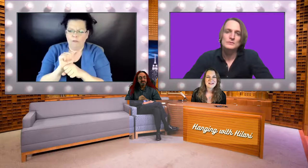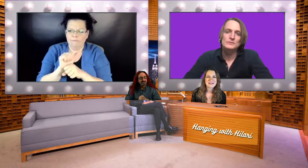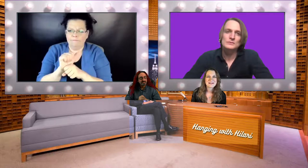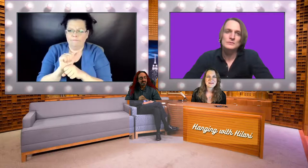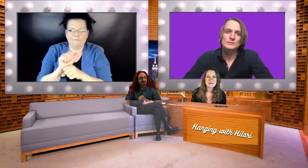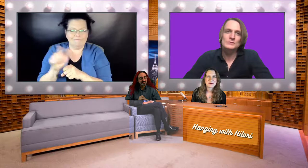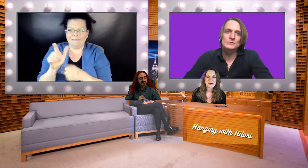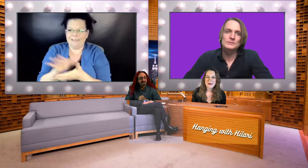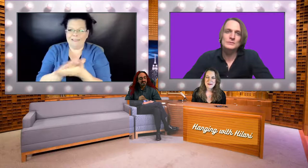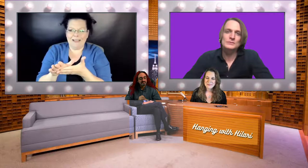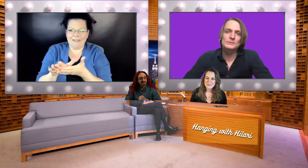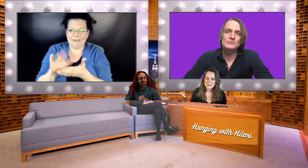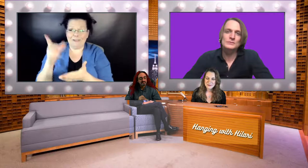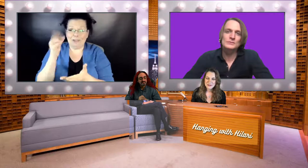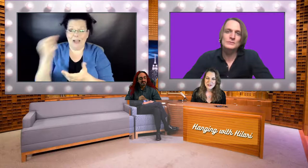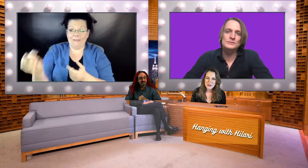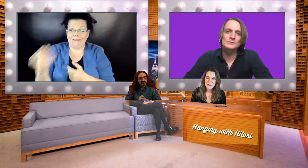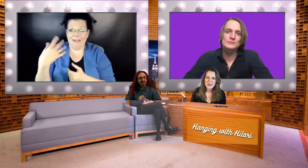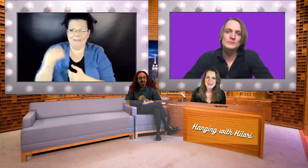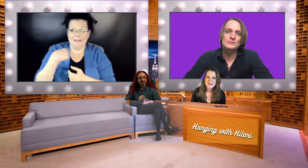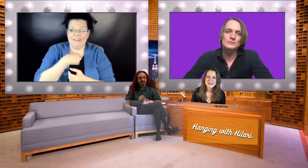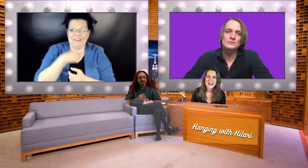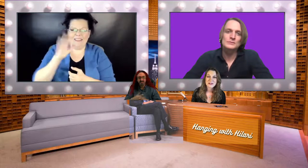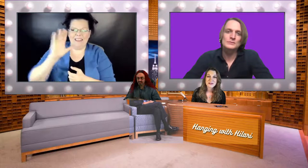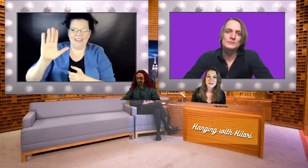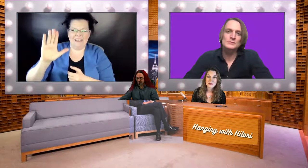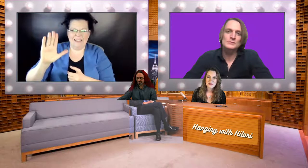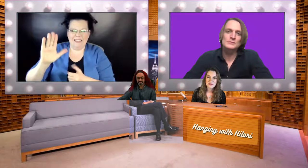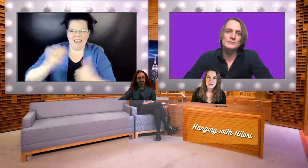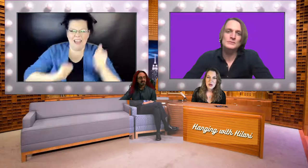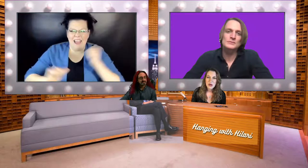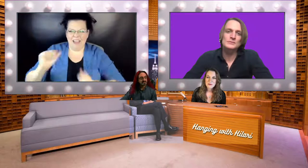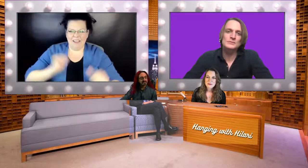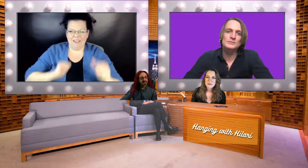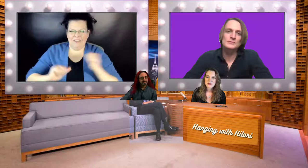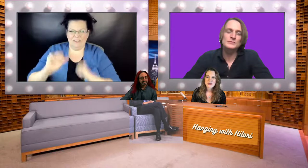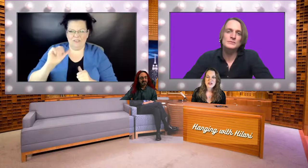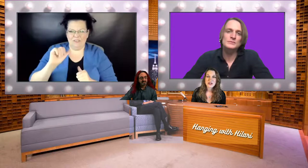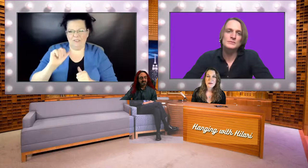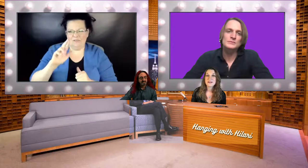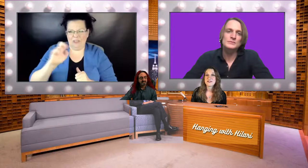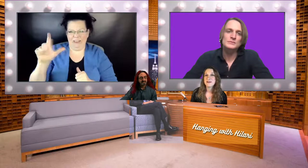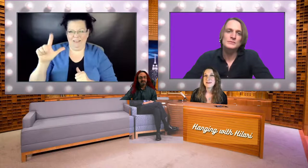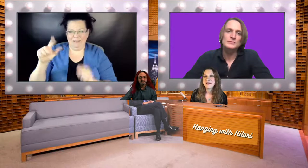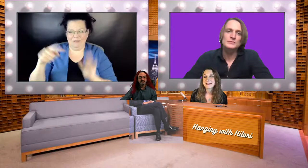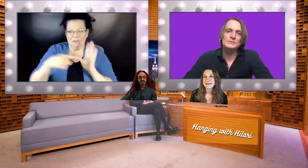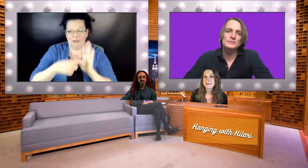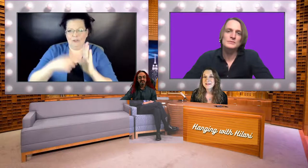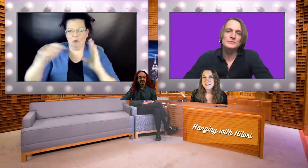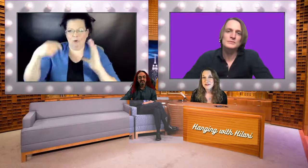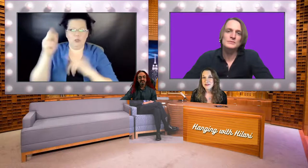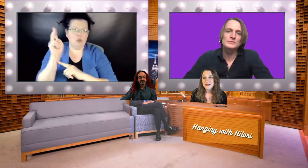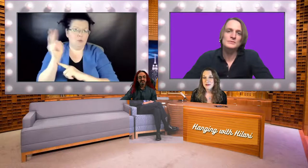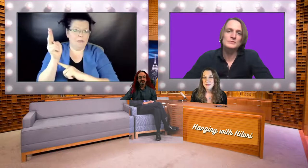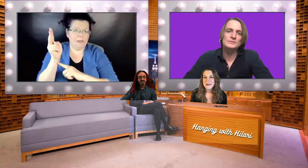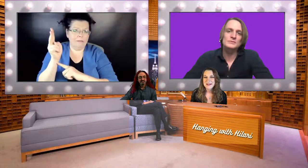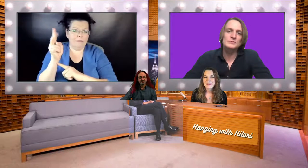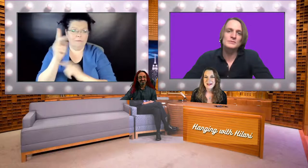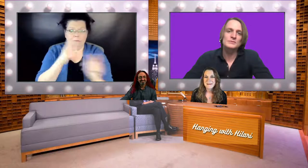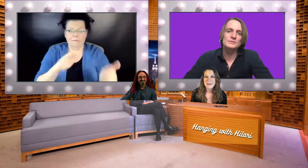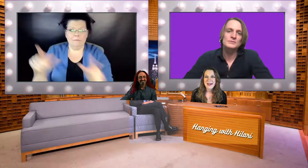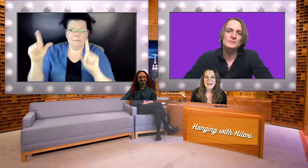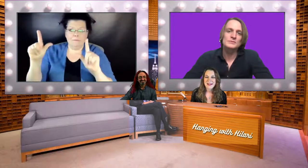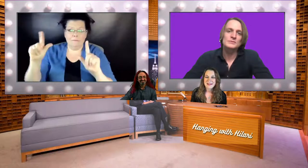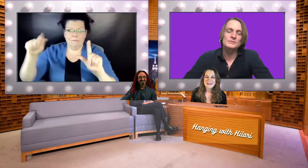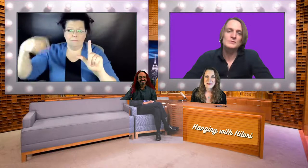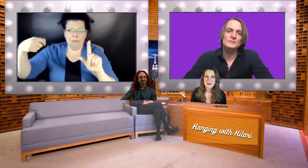kind enough to share with us his actor's reel, which we're going to show a 2-minute clip in the screening room and then